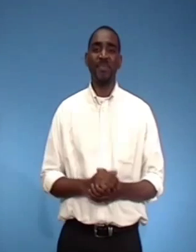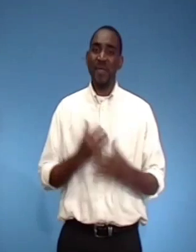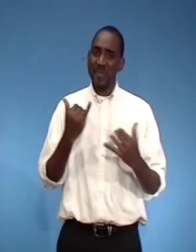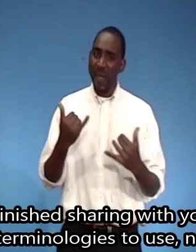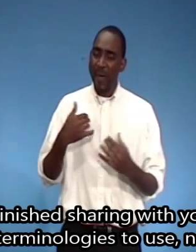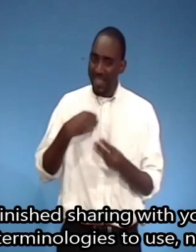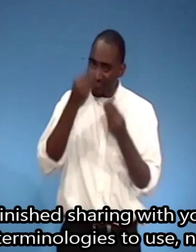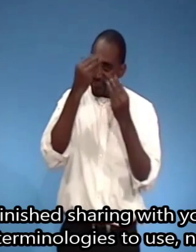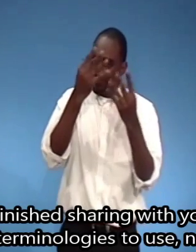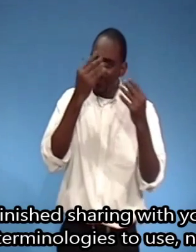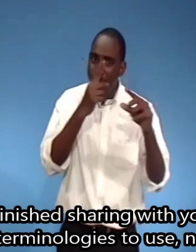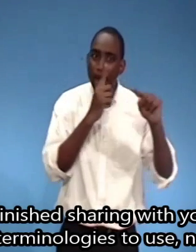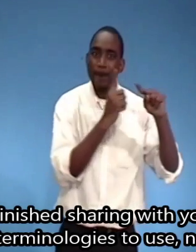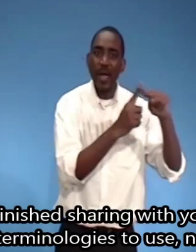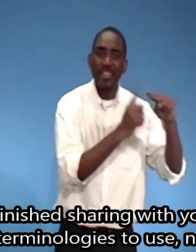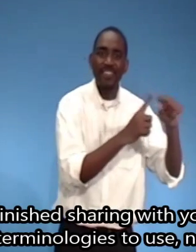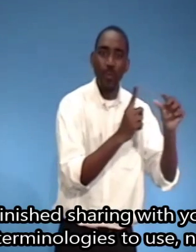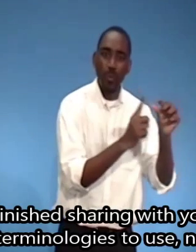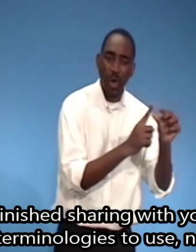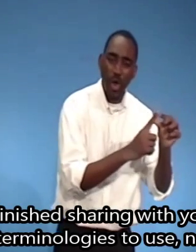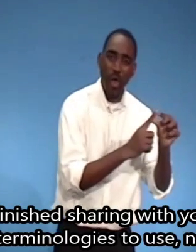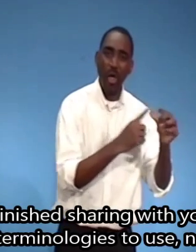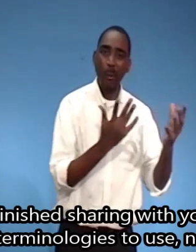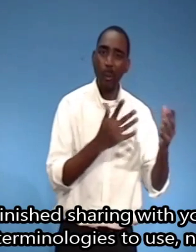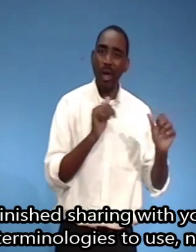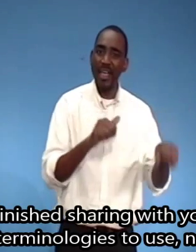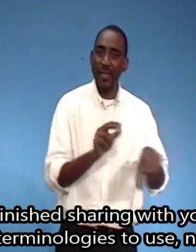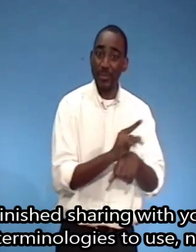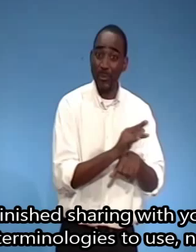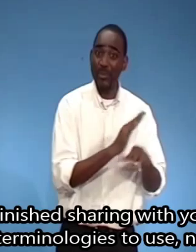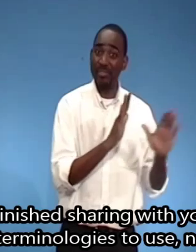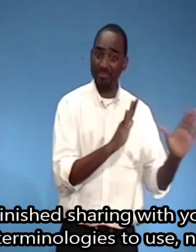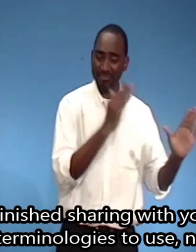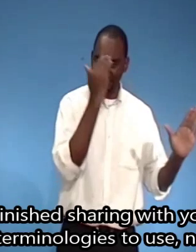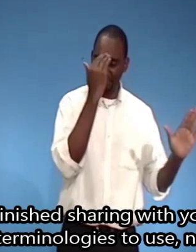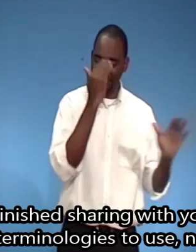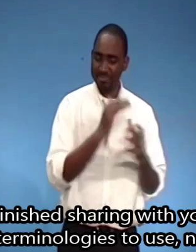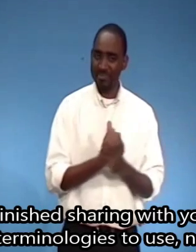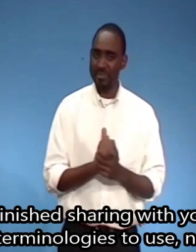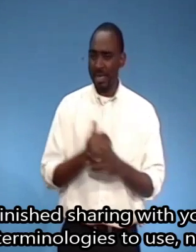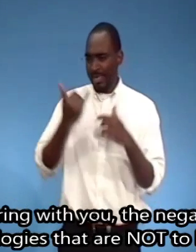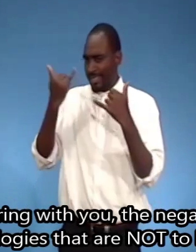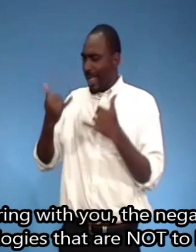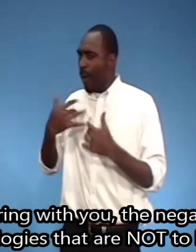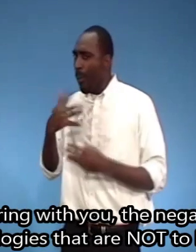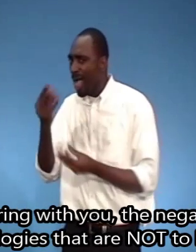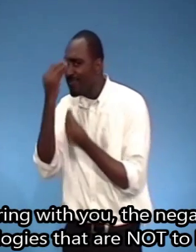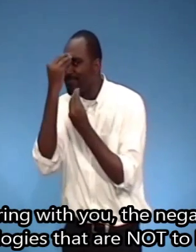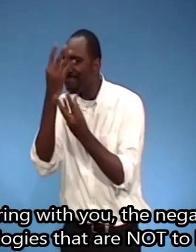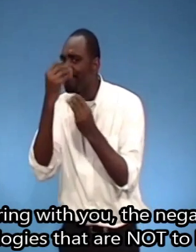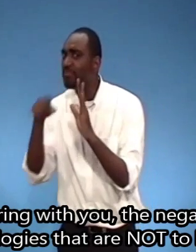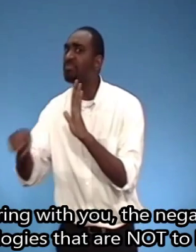I just finished sharing with you the positive terminologies to use. Now I'll be sharing with you the negative terminologies that are not to be used.